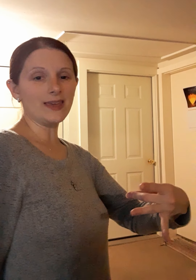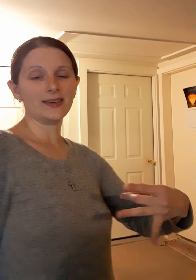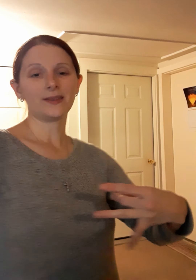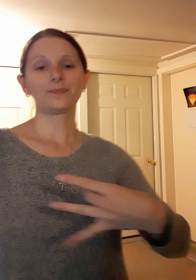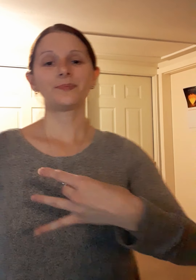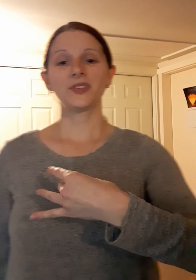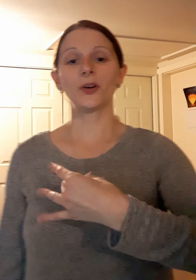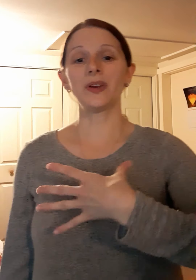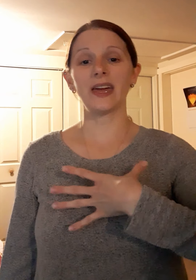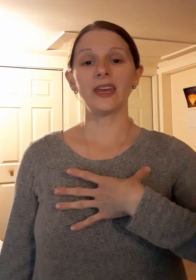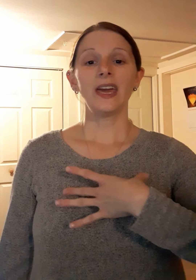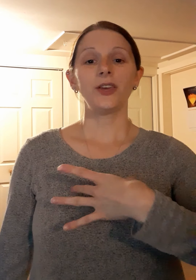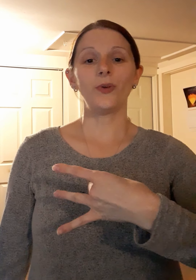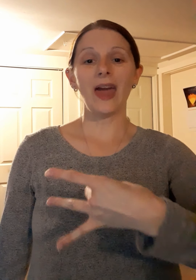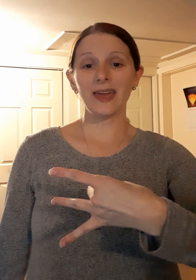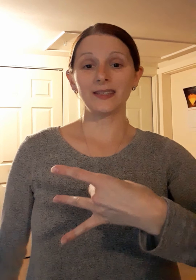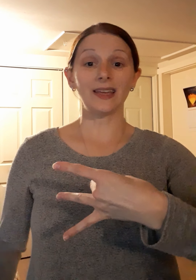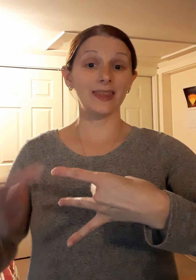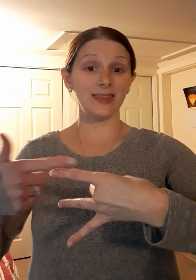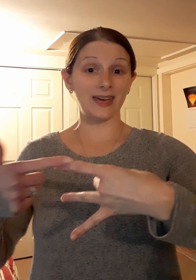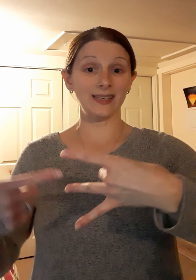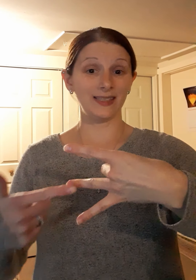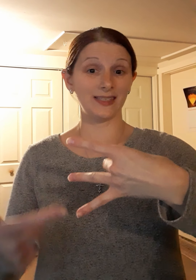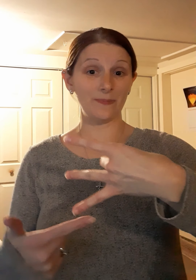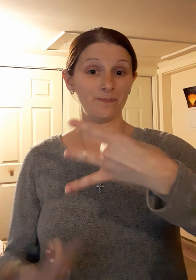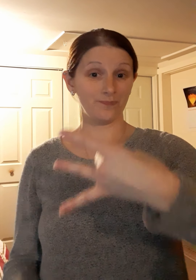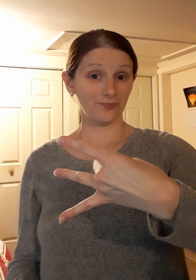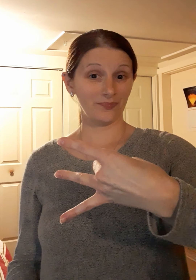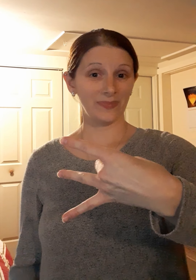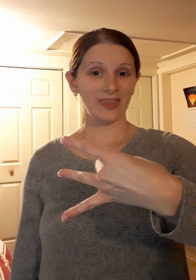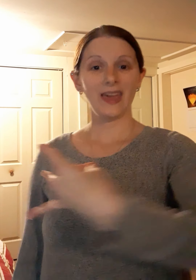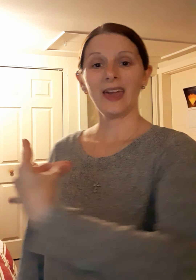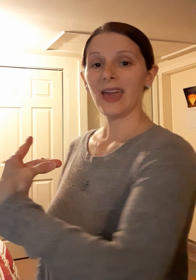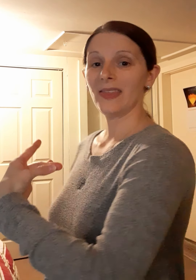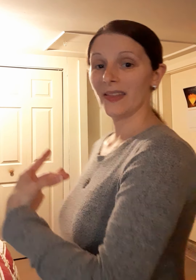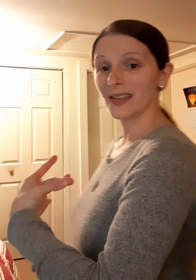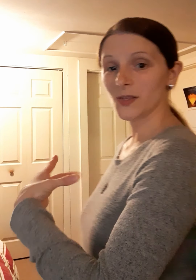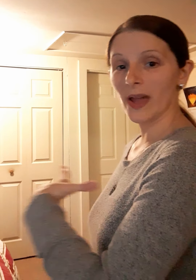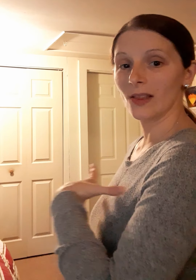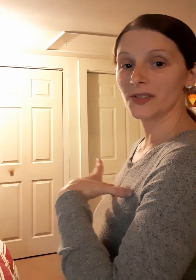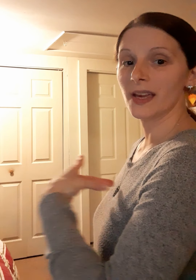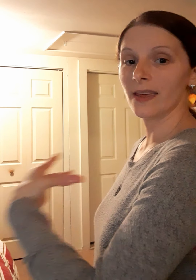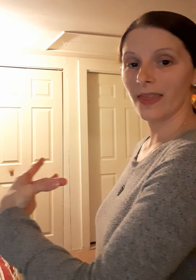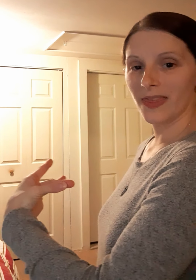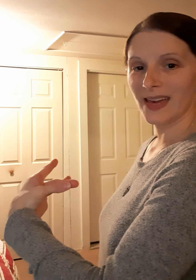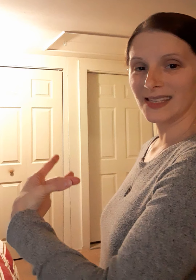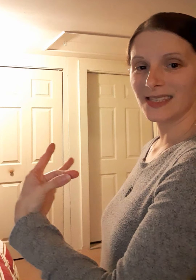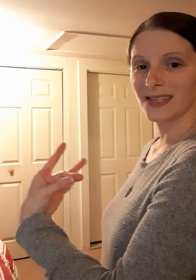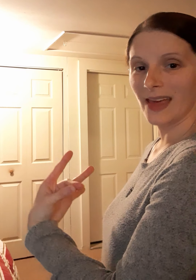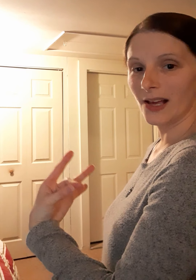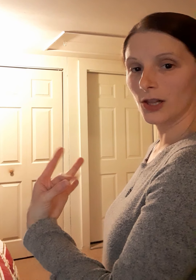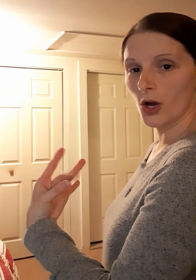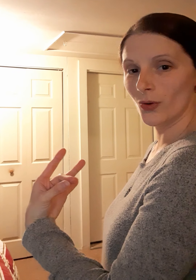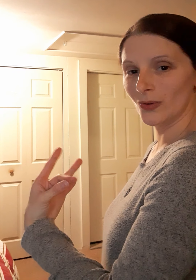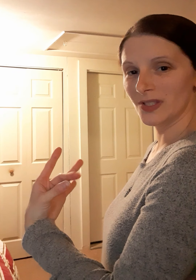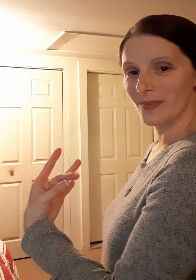like. So again, you end like this, and then on this way, it looks like this. That closed middle